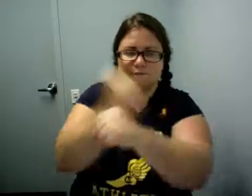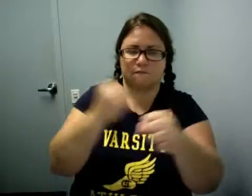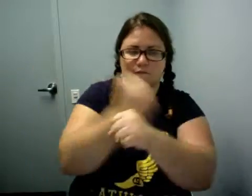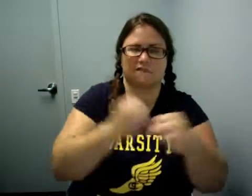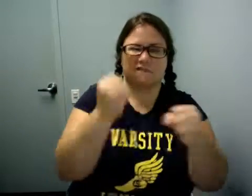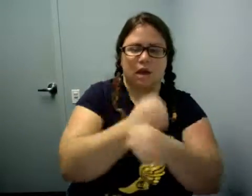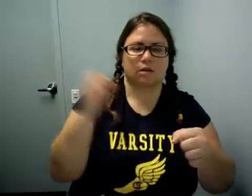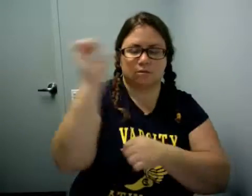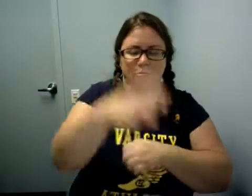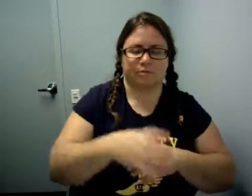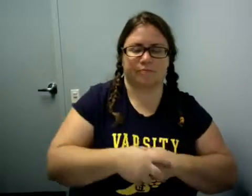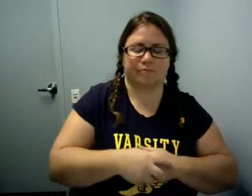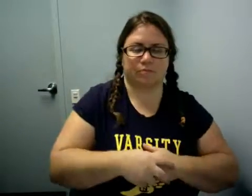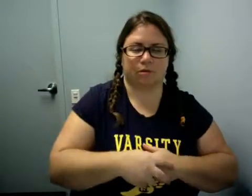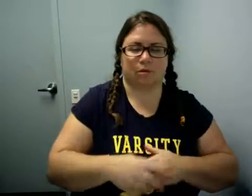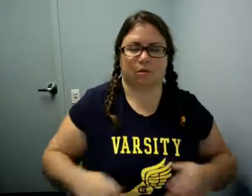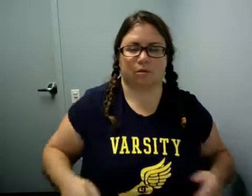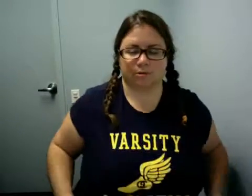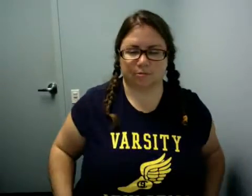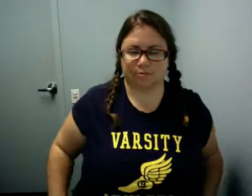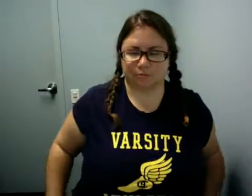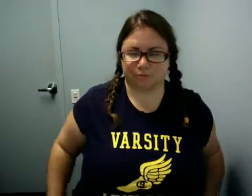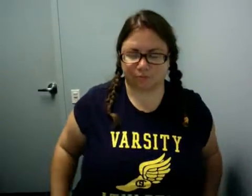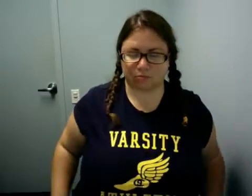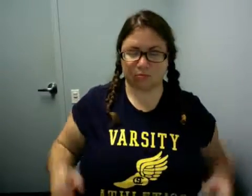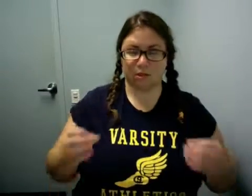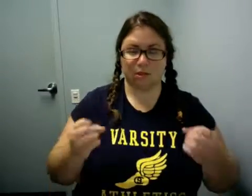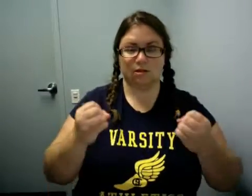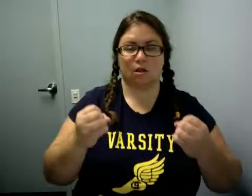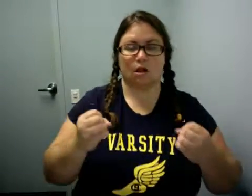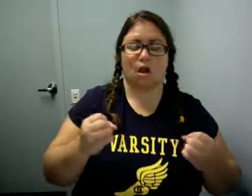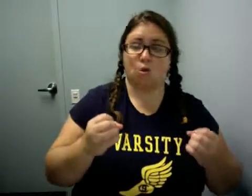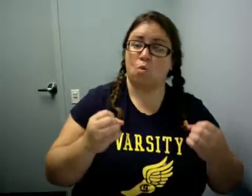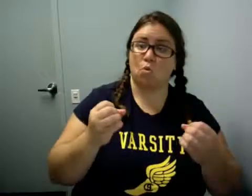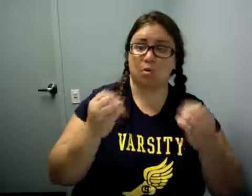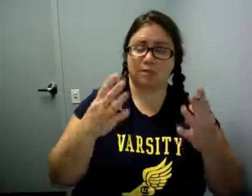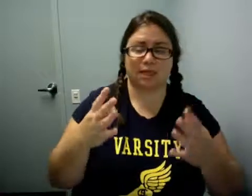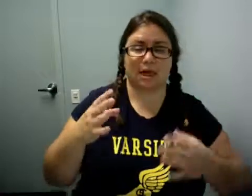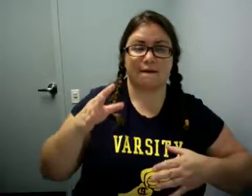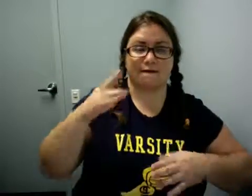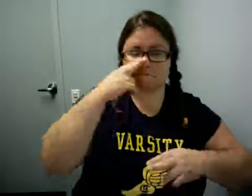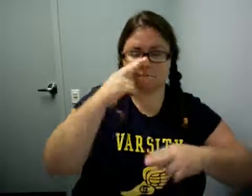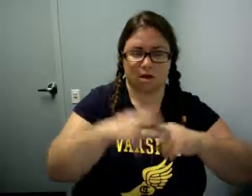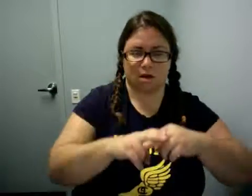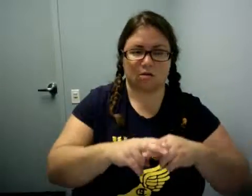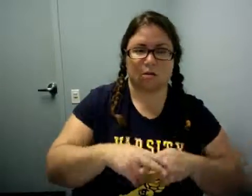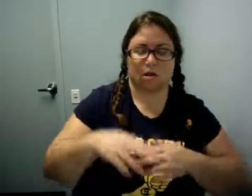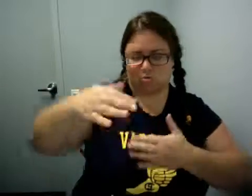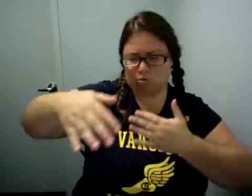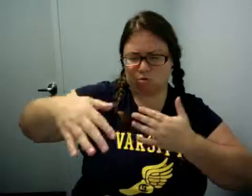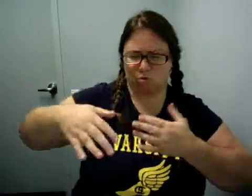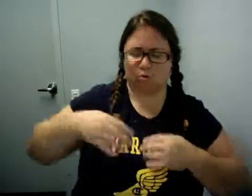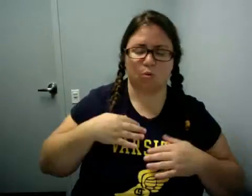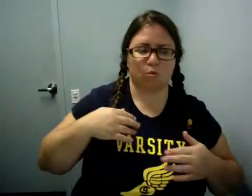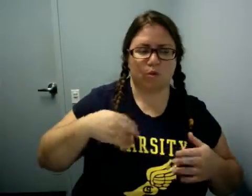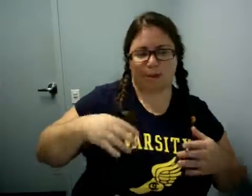the lanterns in the area. So it was a lot of fun. We're just going around playing, hanging out. But